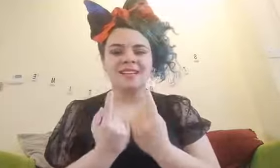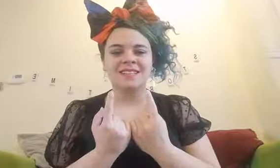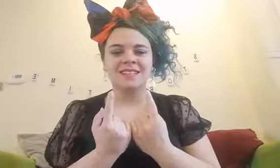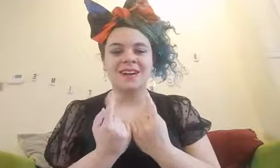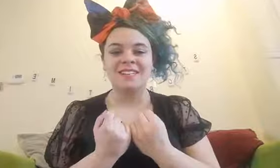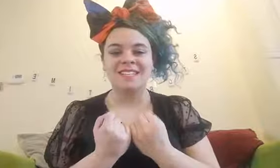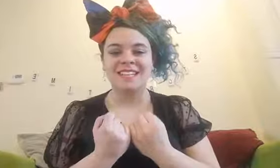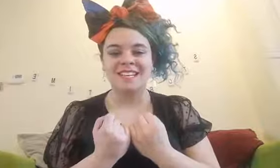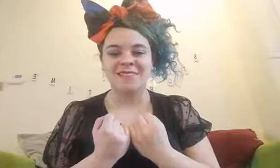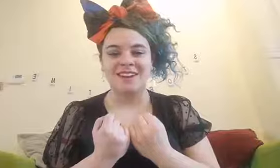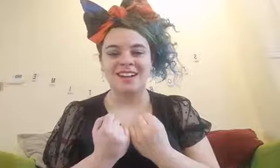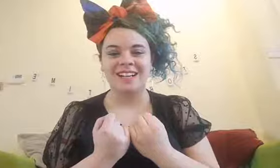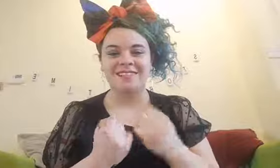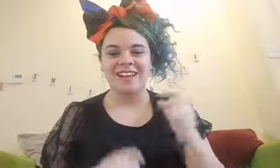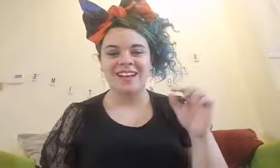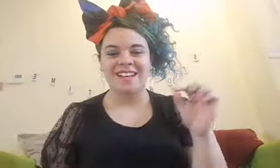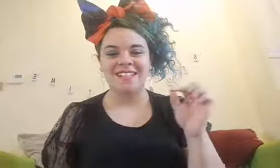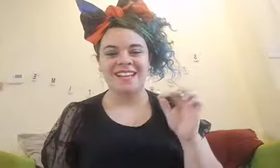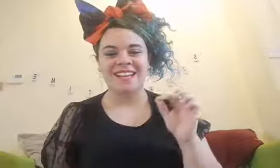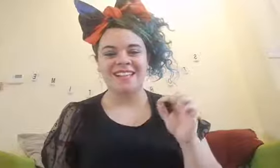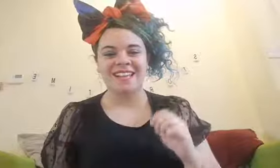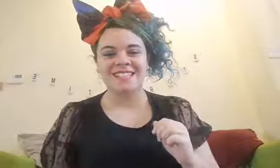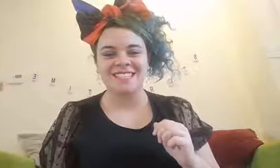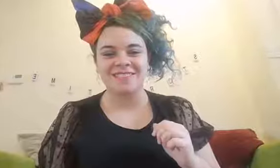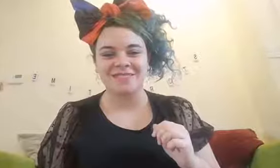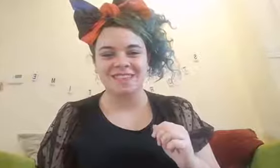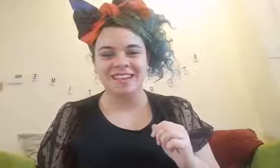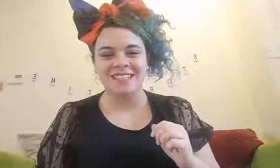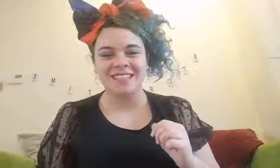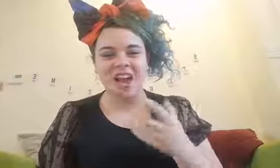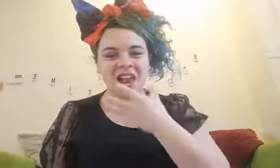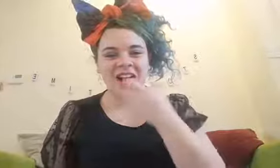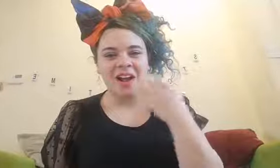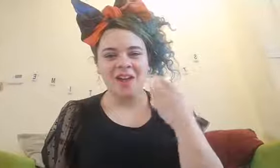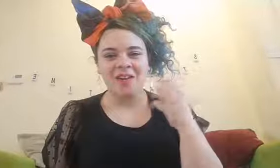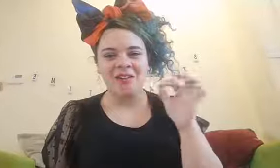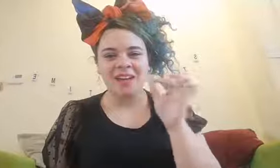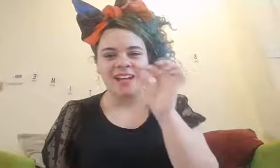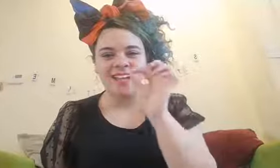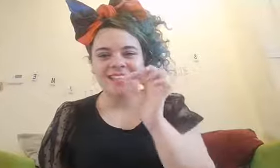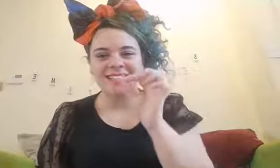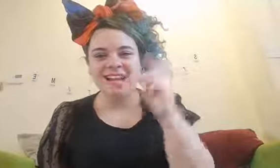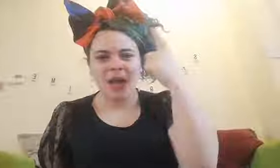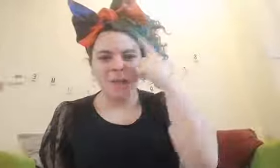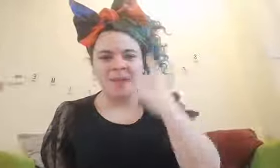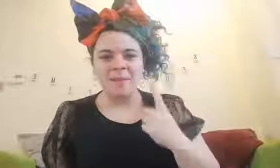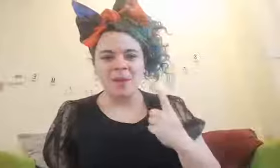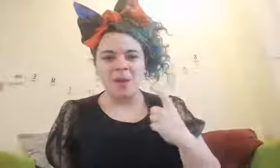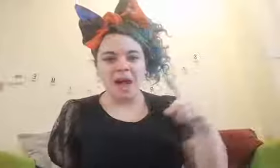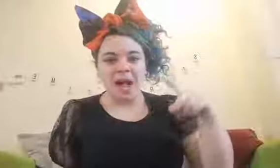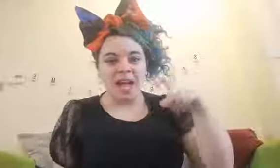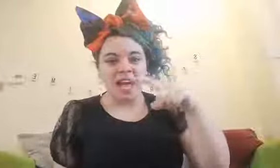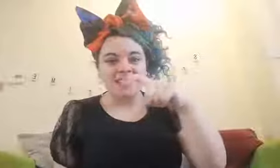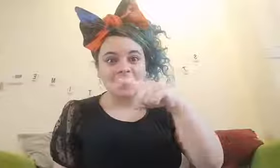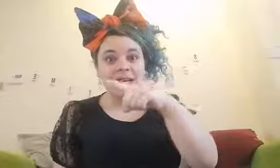things. Oh, chili flies. I like that. Chili flies. Like hot flies. People!